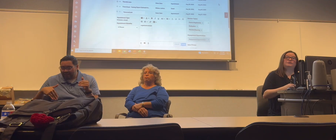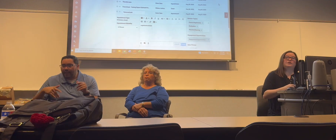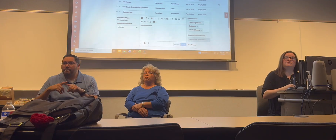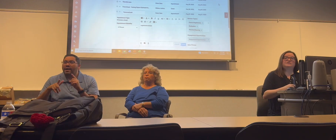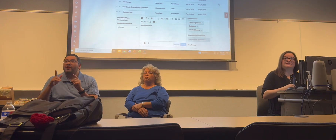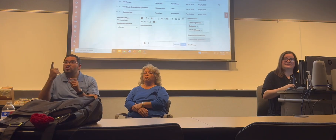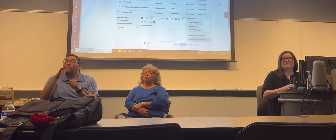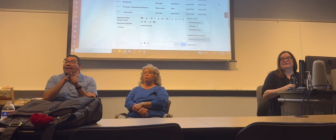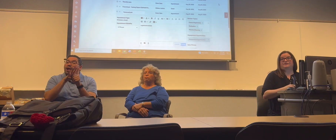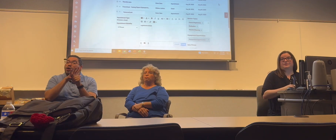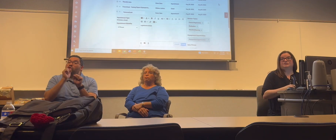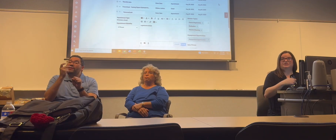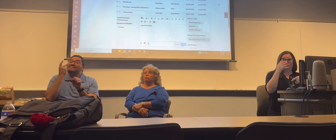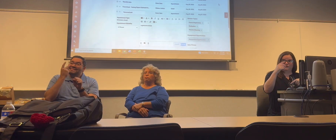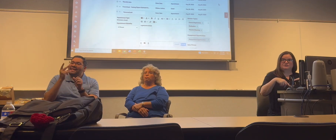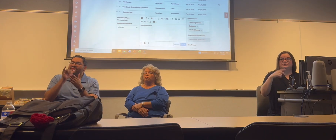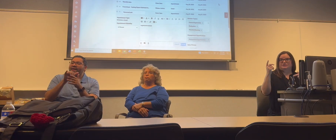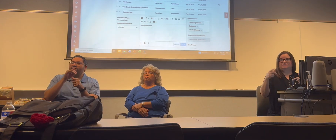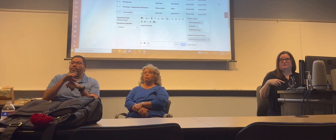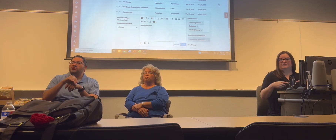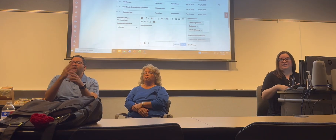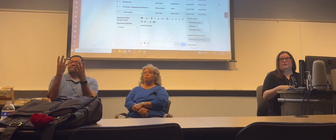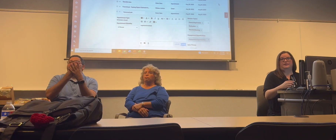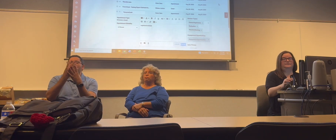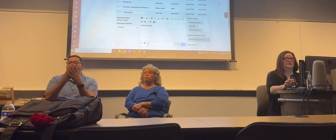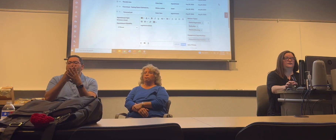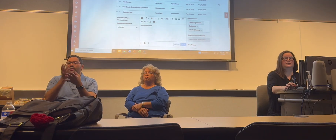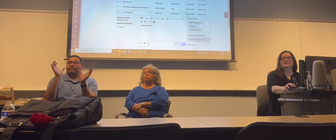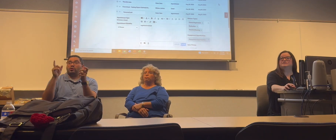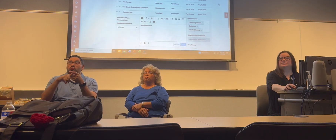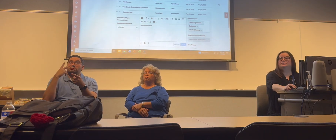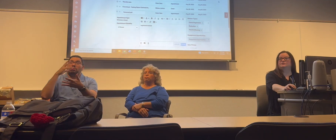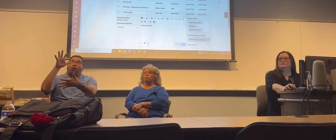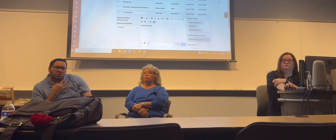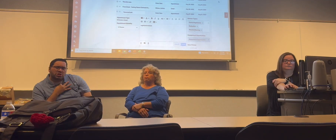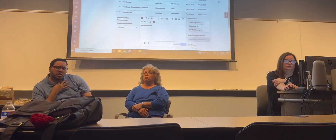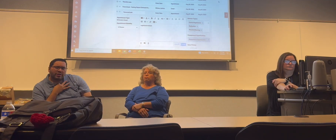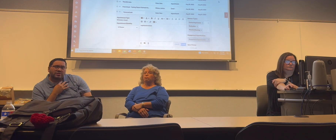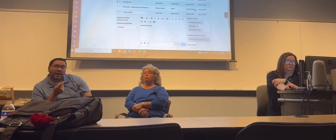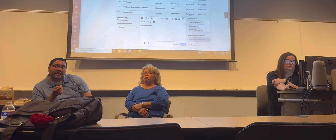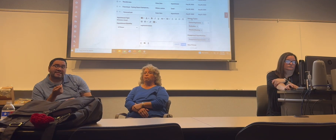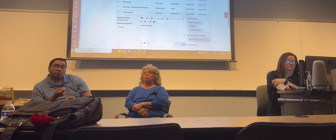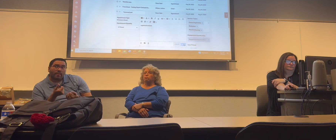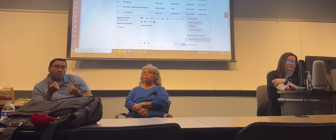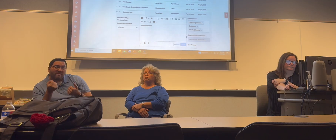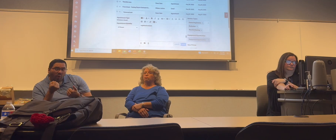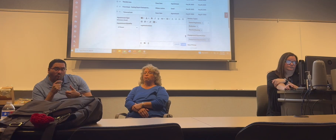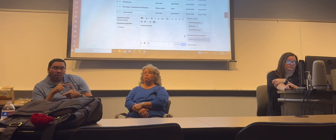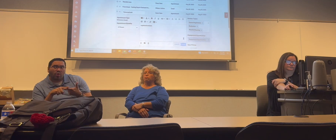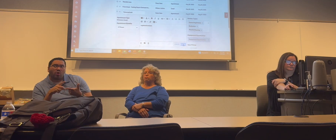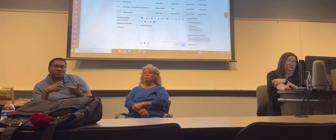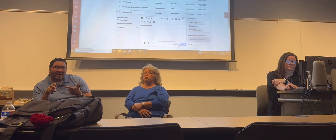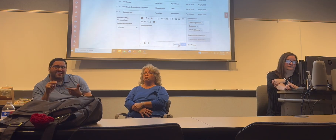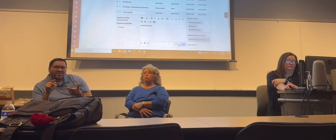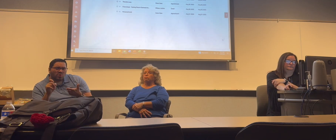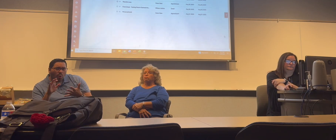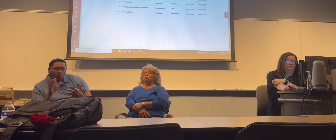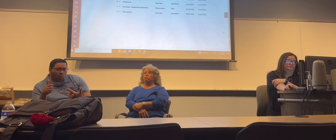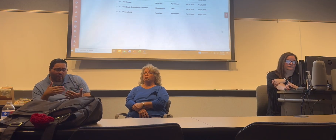area for you to go to see that information and filter it that way if you needed to. So told, or transfer note, or